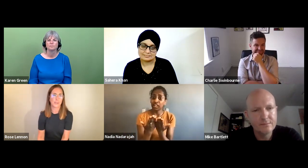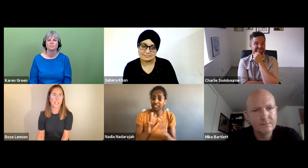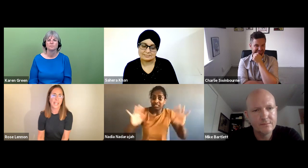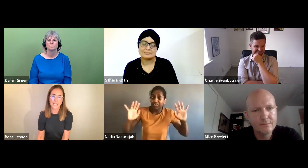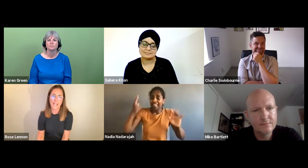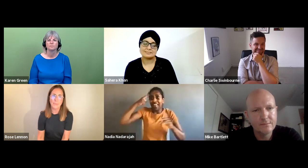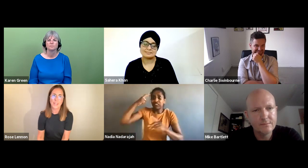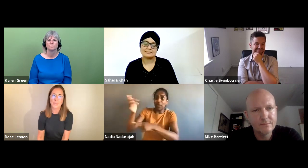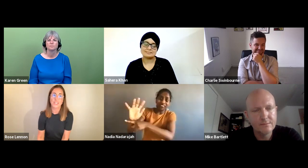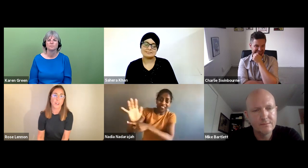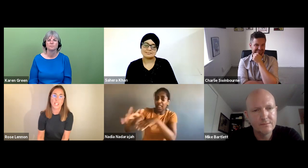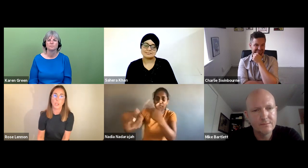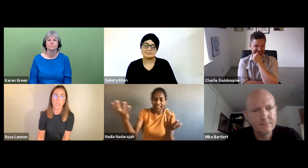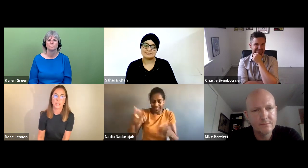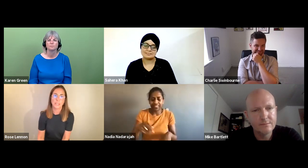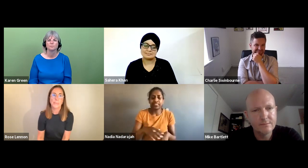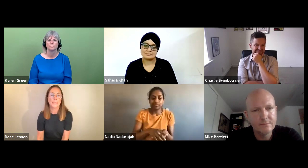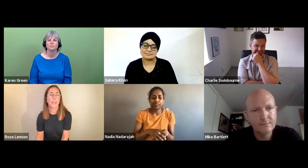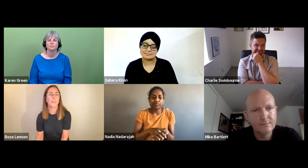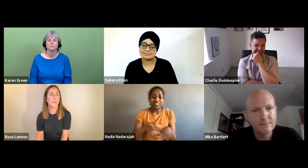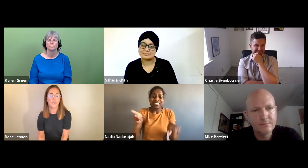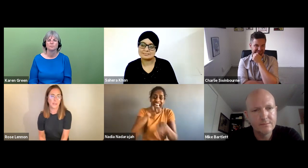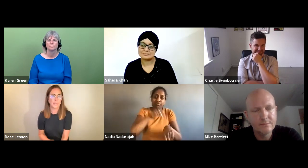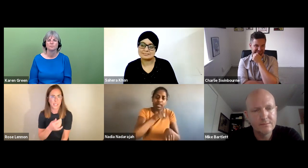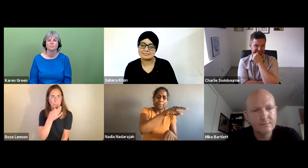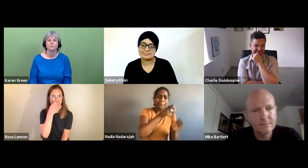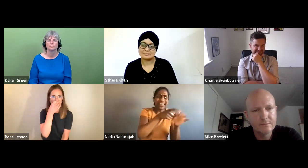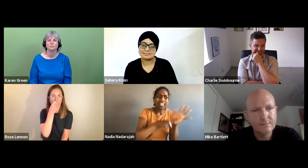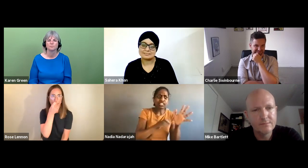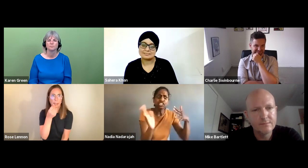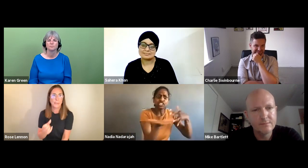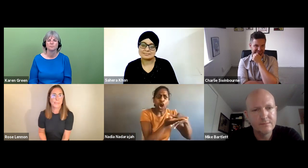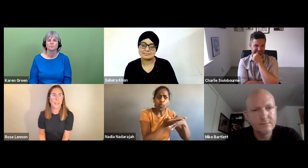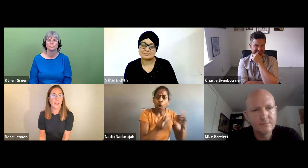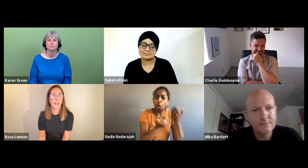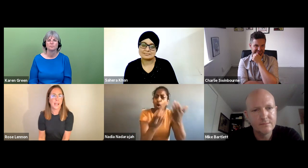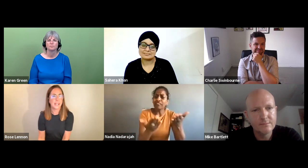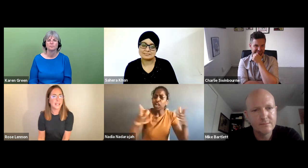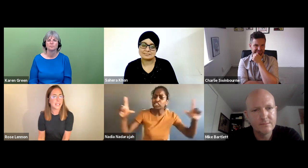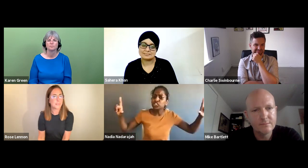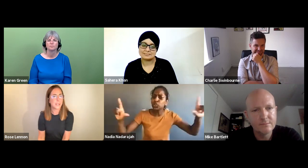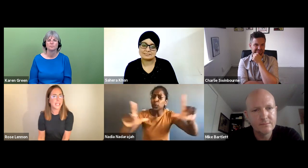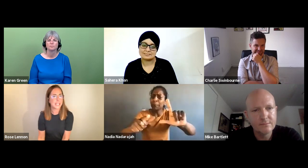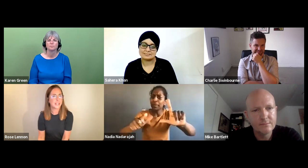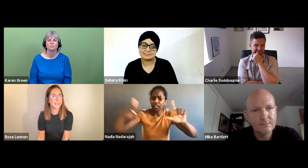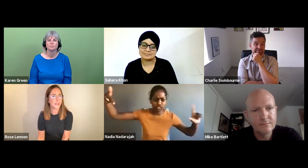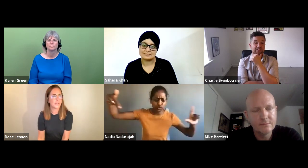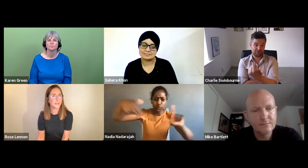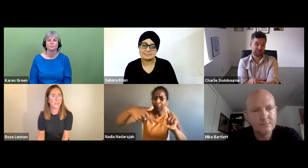course, and that the aim of that was just to write a book, not a film. It was just a book. And then I think BSL Zone